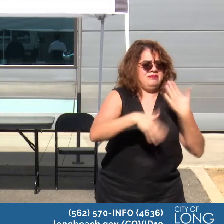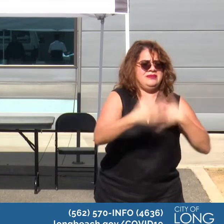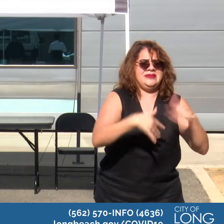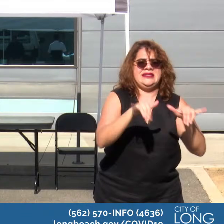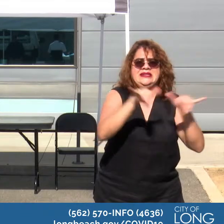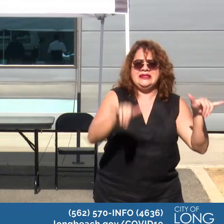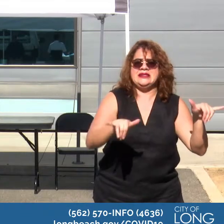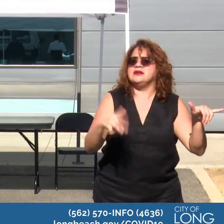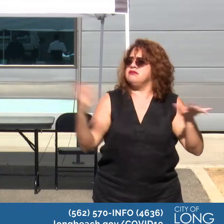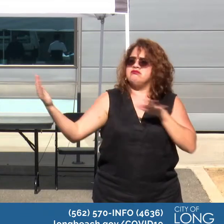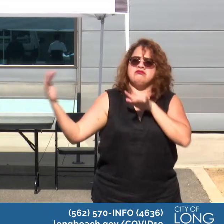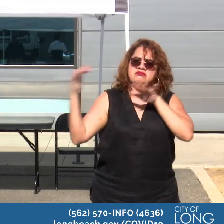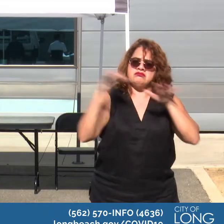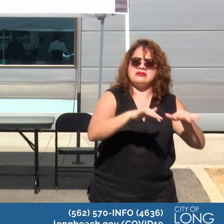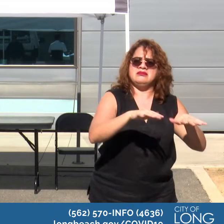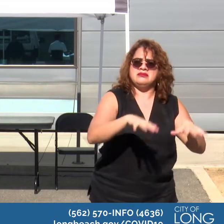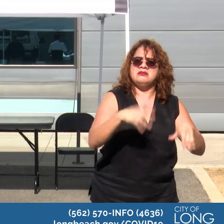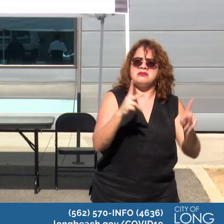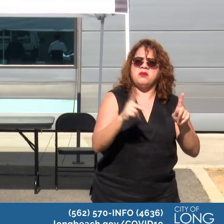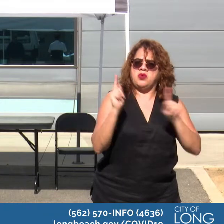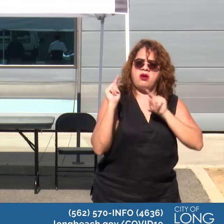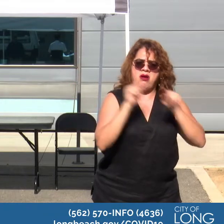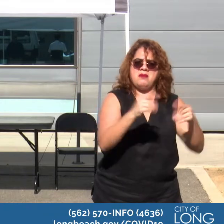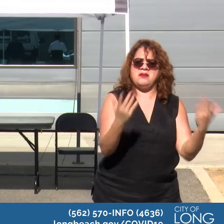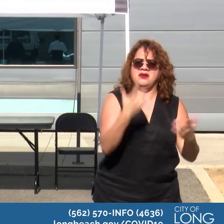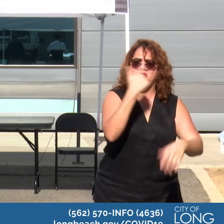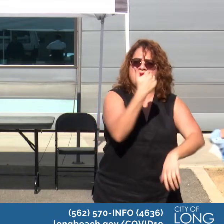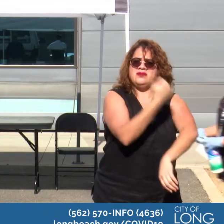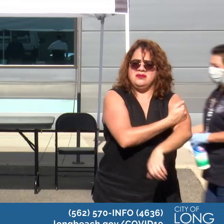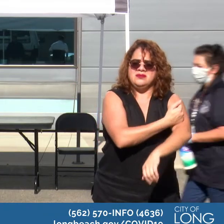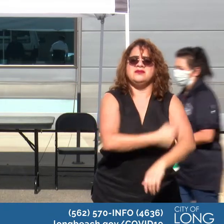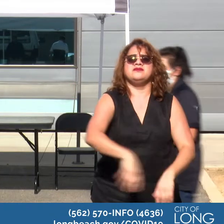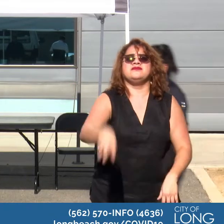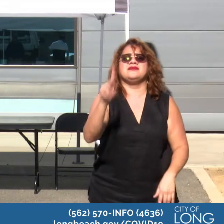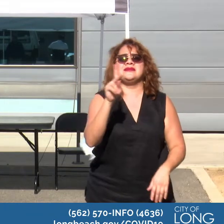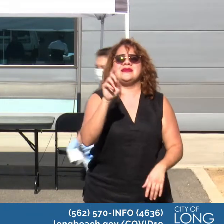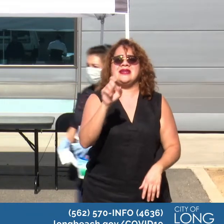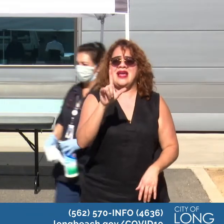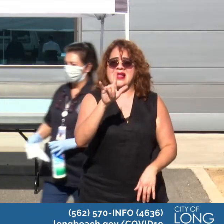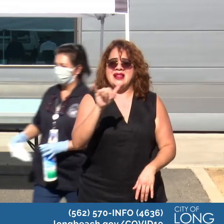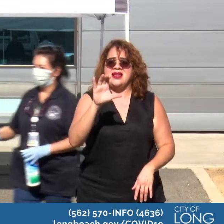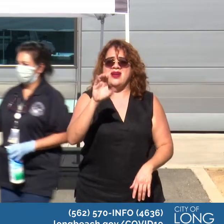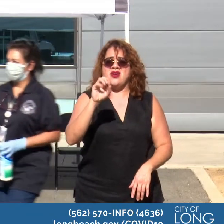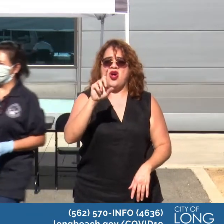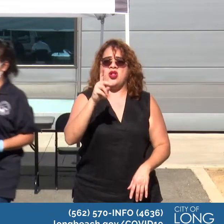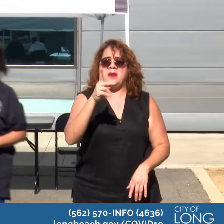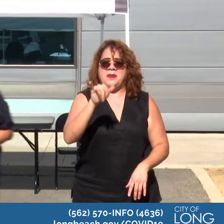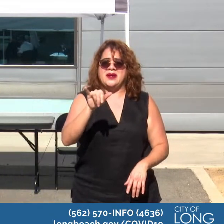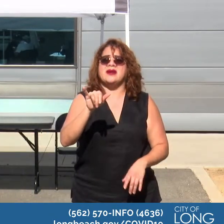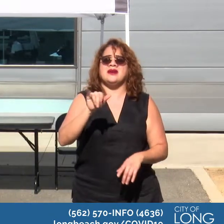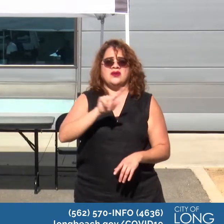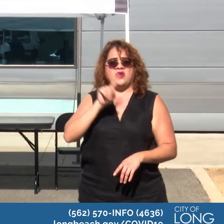Our next questions are for Kelly Colopy, Director of the Department of Health and Human Services here at the City of Long Beach.